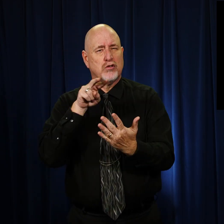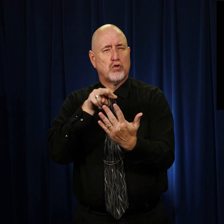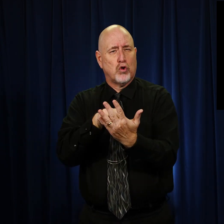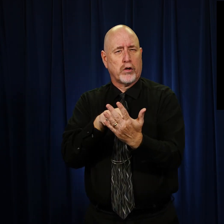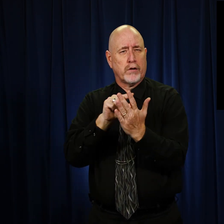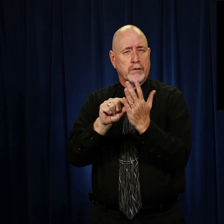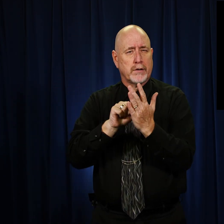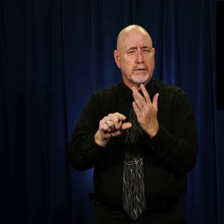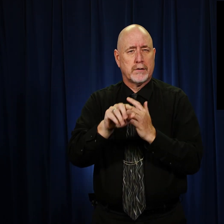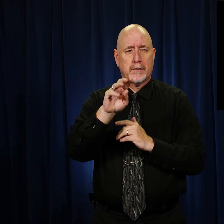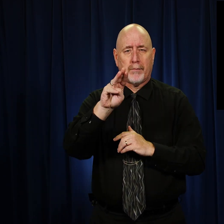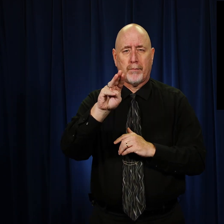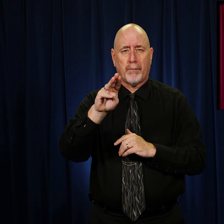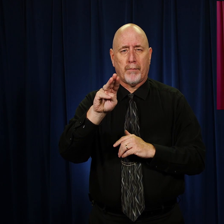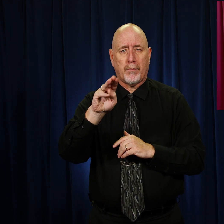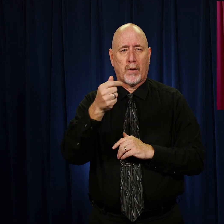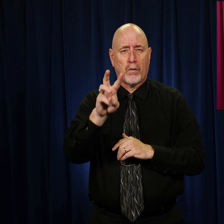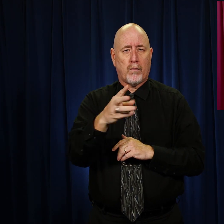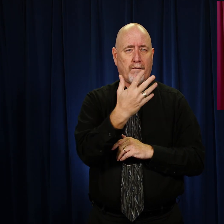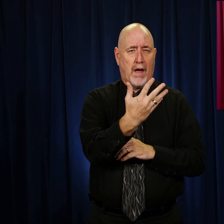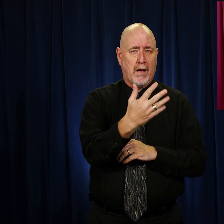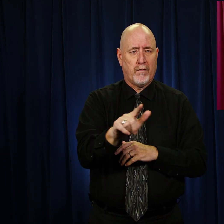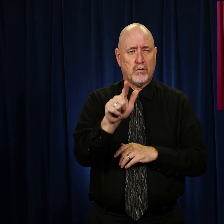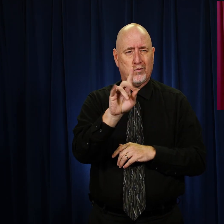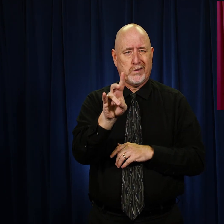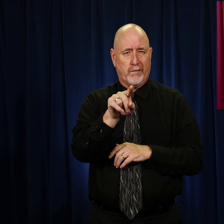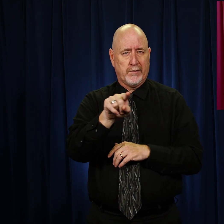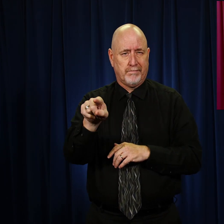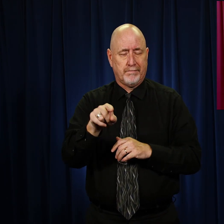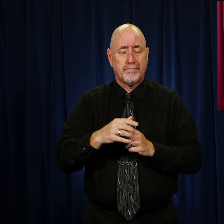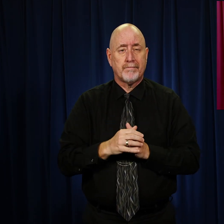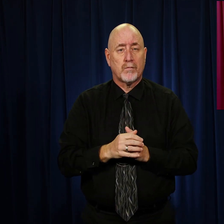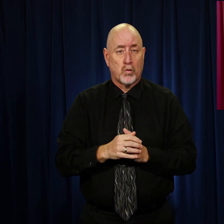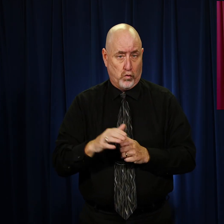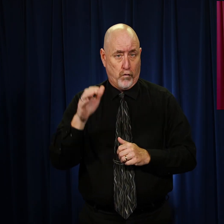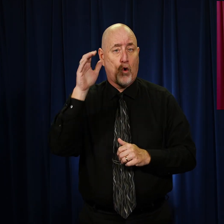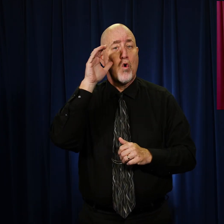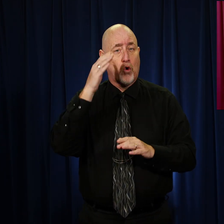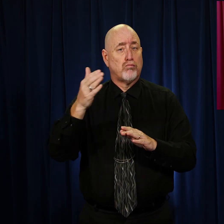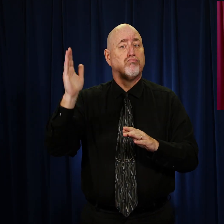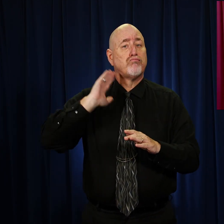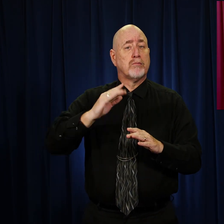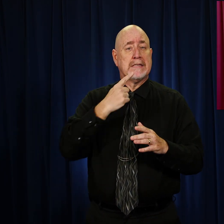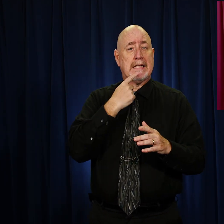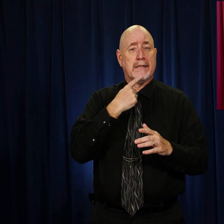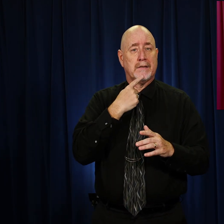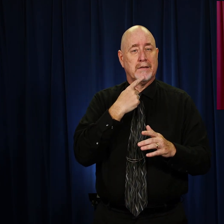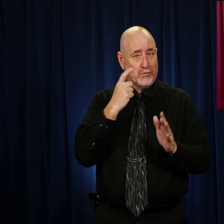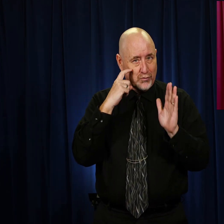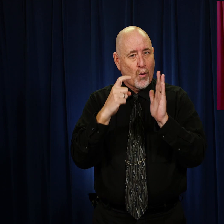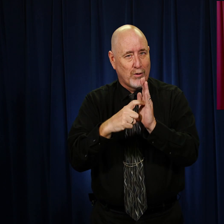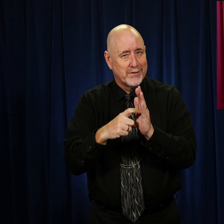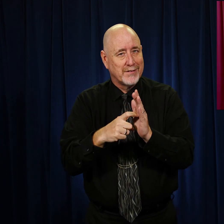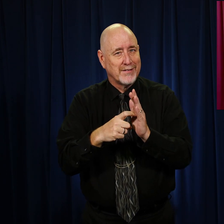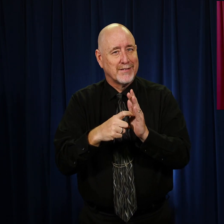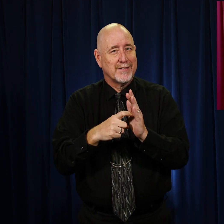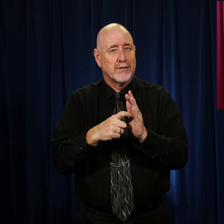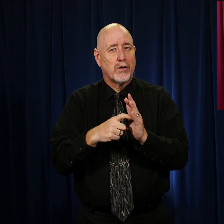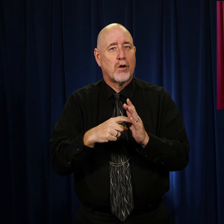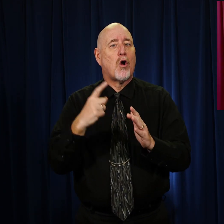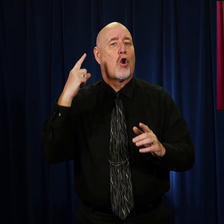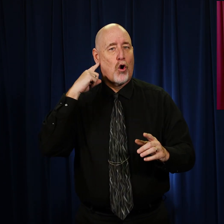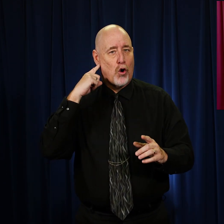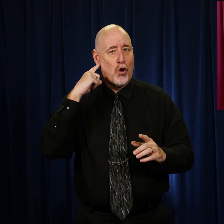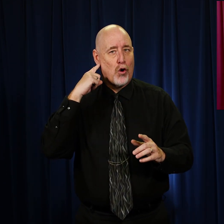text, Matthew chapter 5, beginning with verse 27. You have heard that it was said, notice again that he talks about this